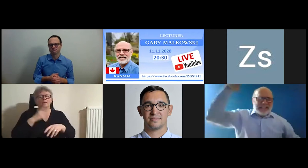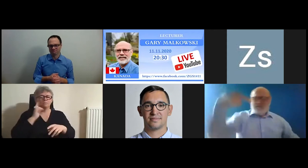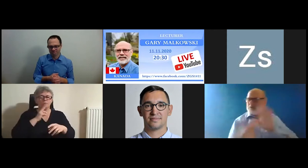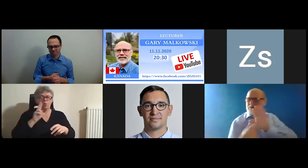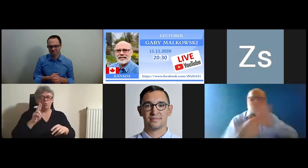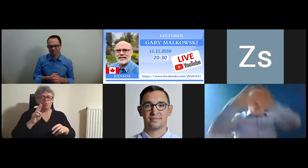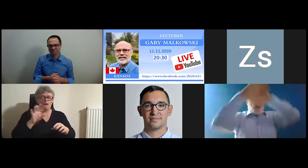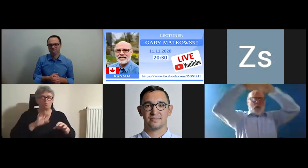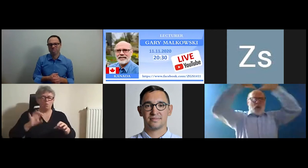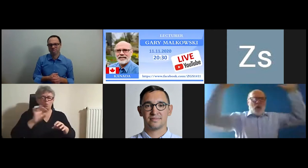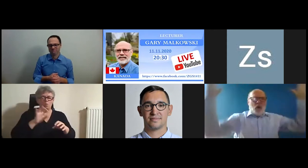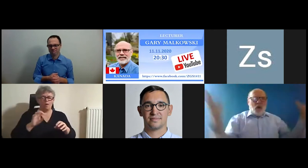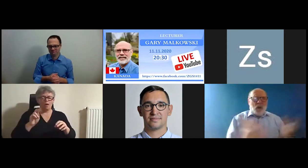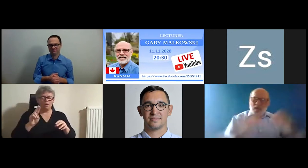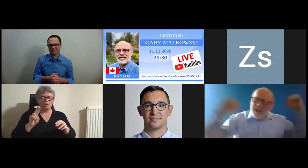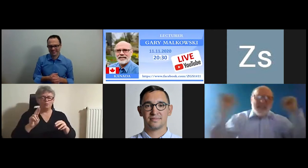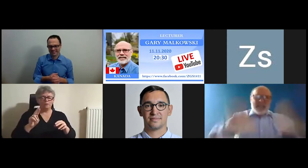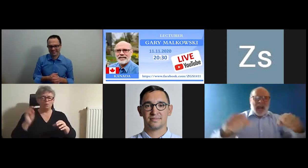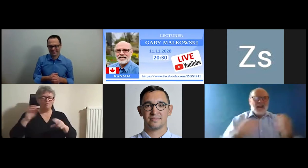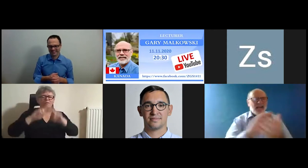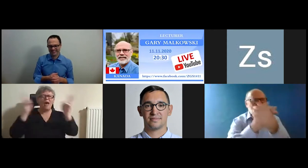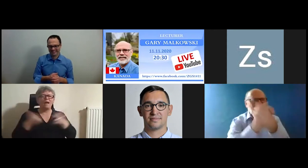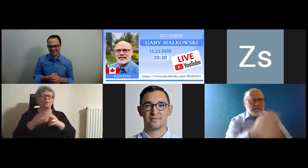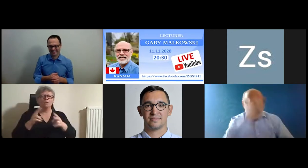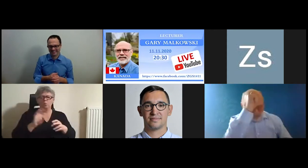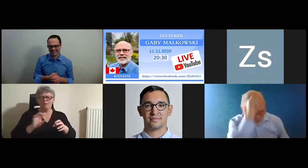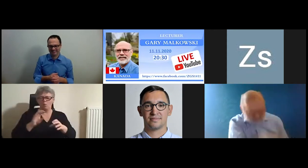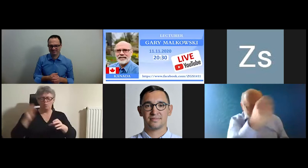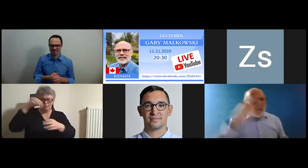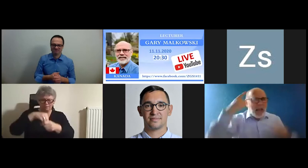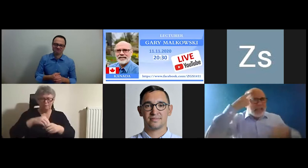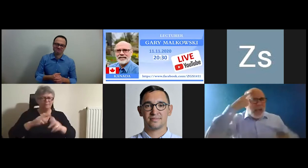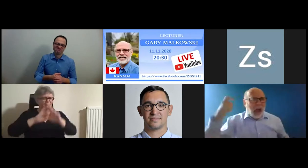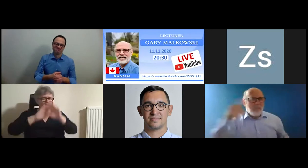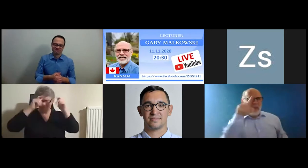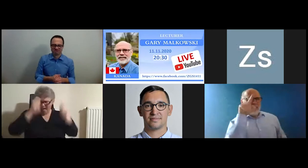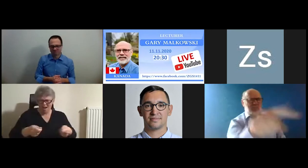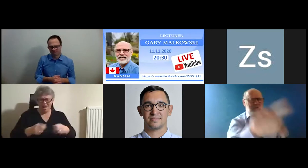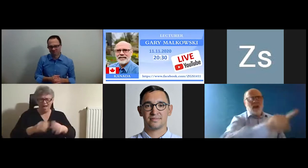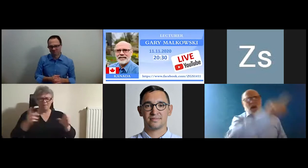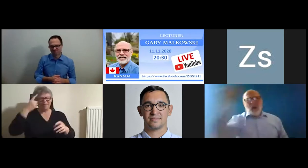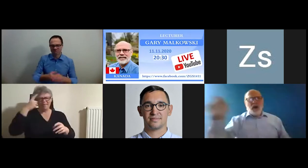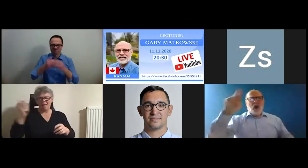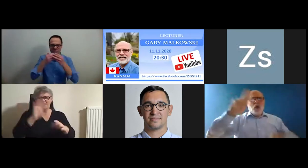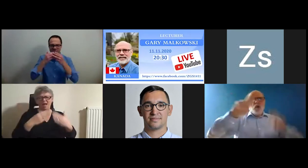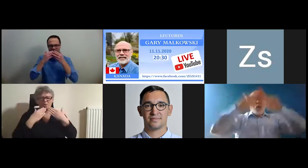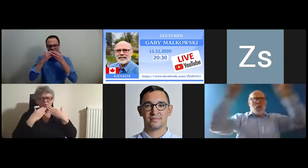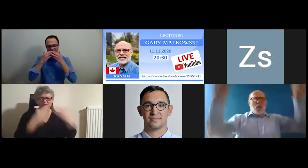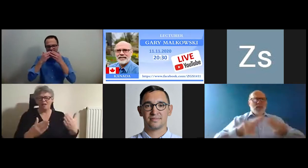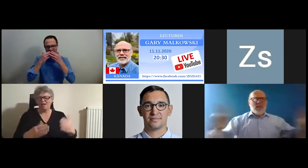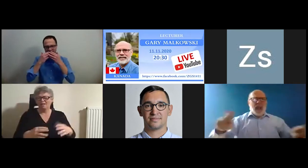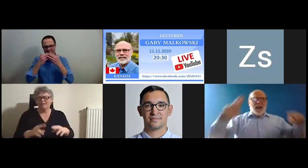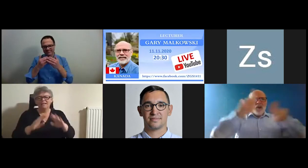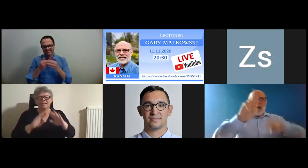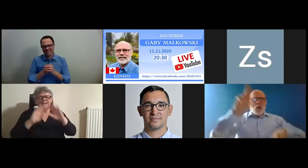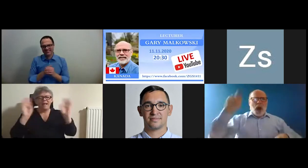And one day we're gonna have a deaf parliamentary member in the UN. Yes, we can. Dami, thank